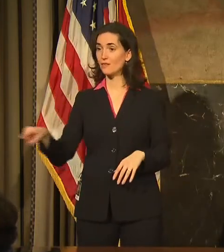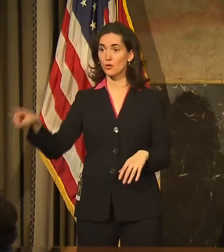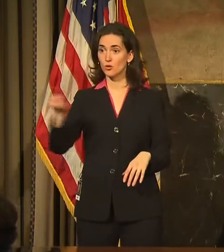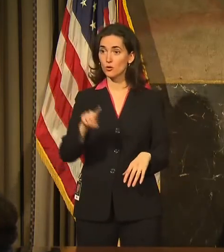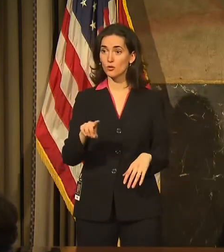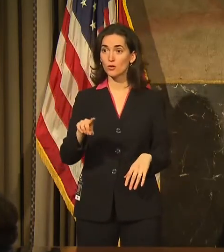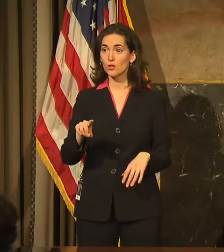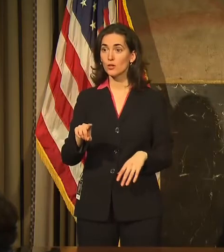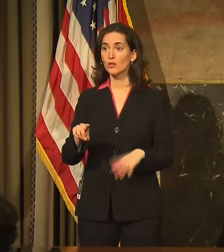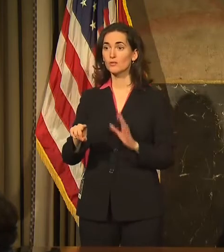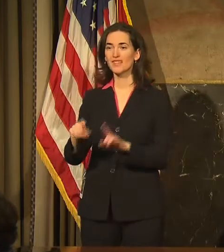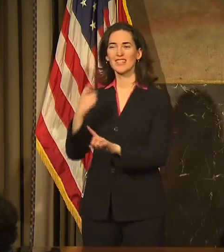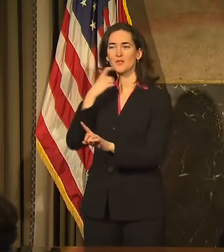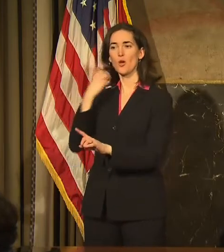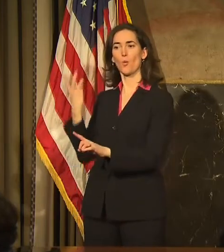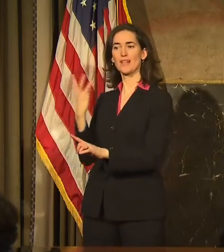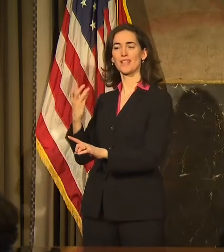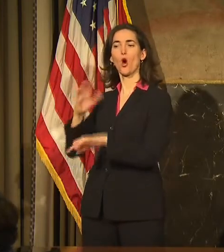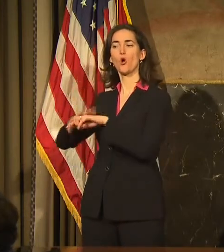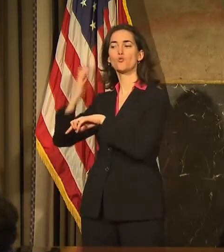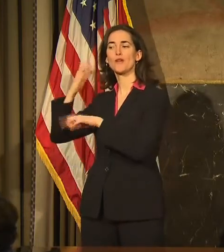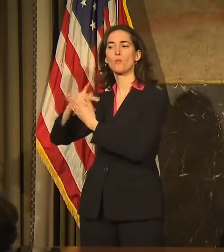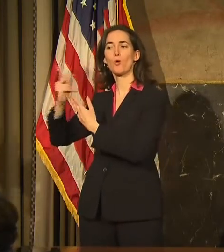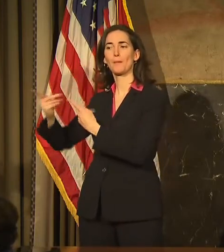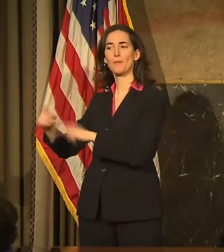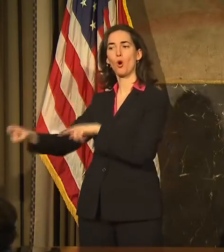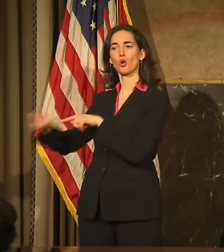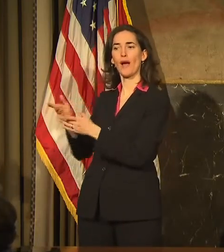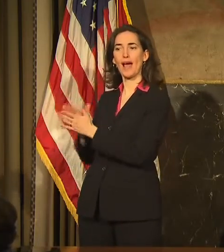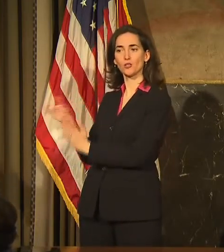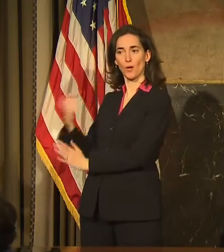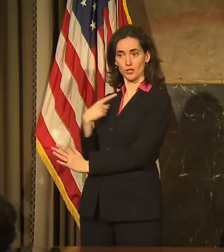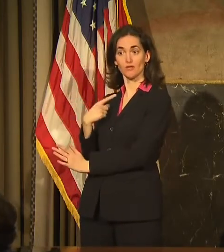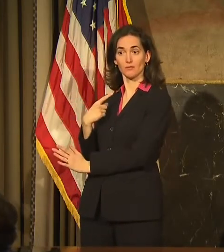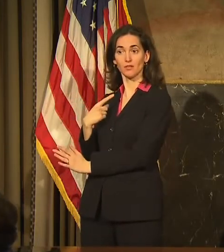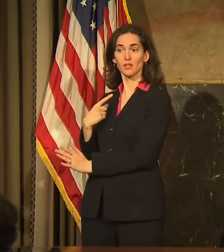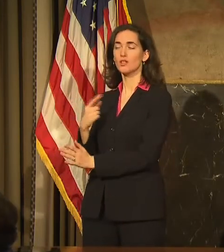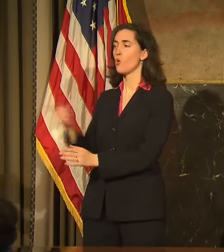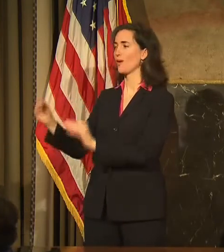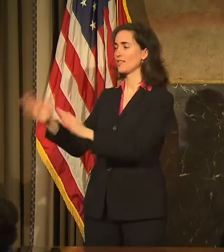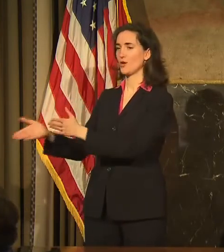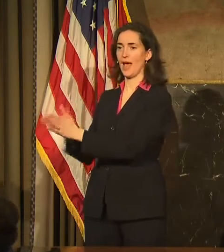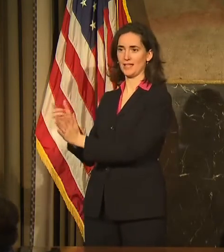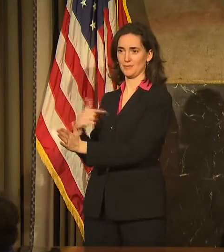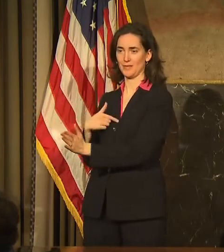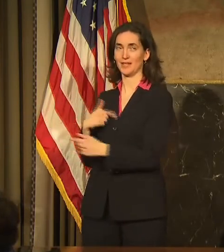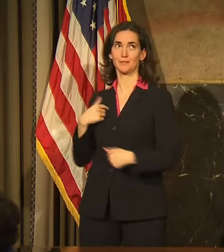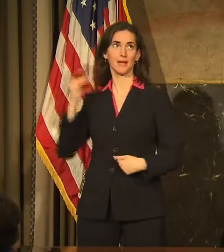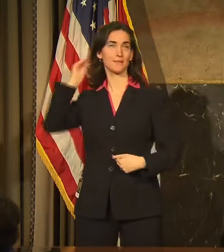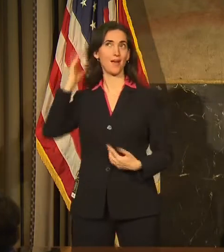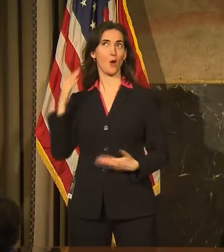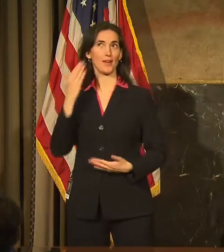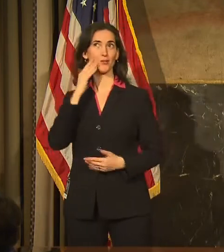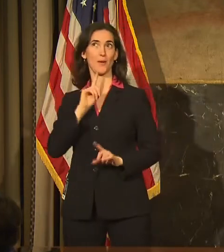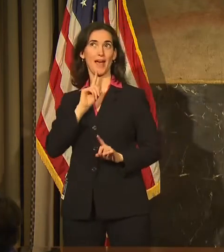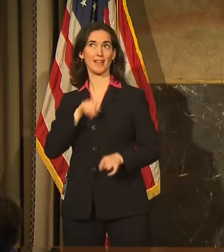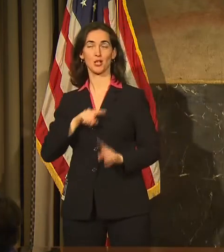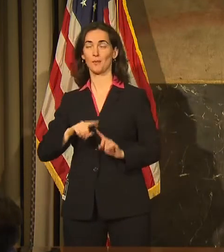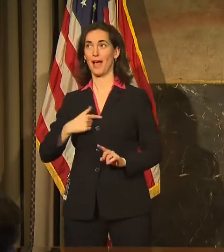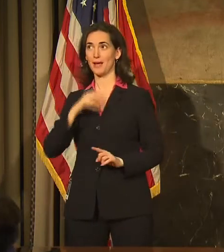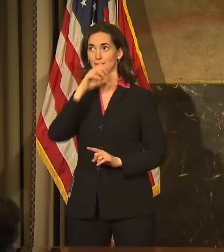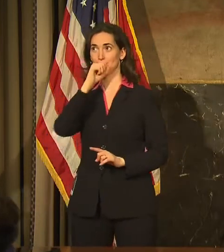from a teacher on my radio program on Wednesday asking about this, and of course I knew the answer, but I wasn't making